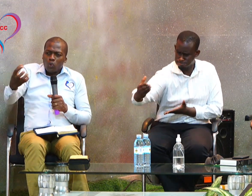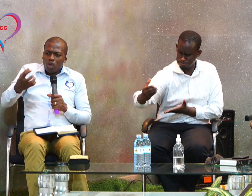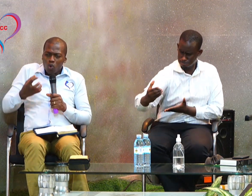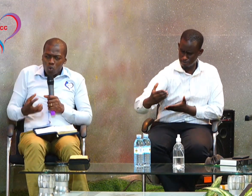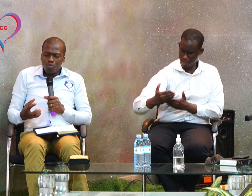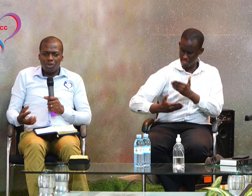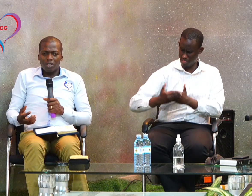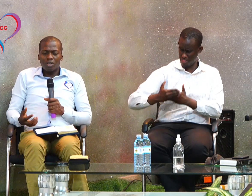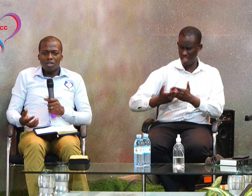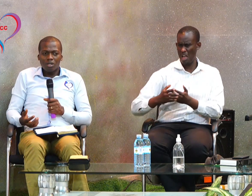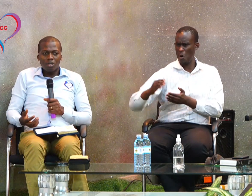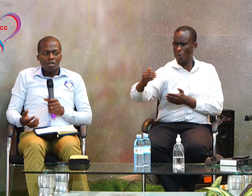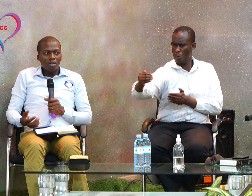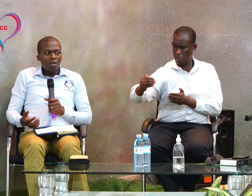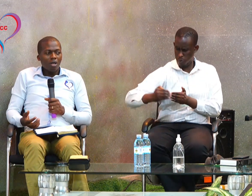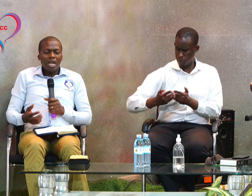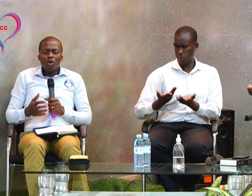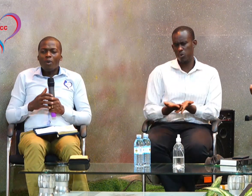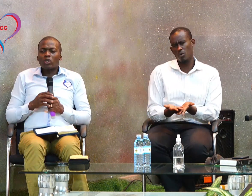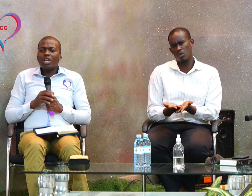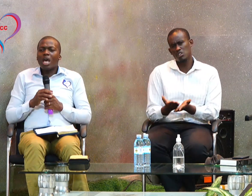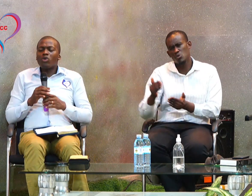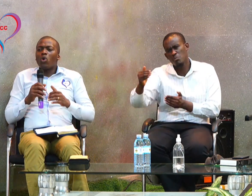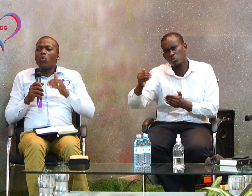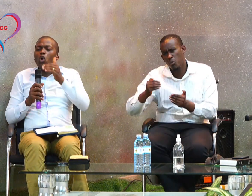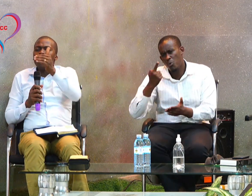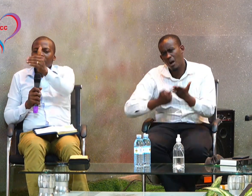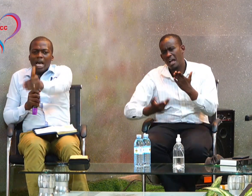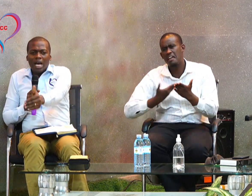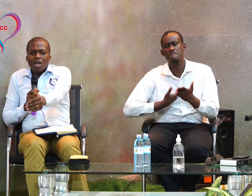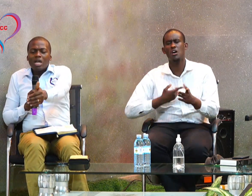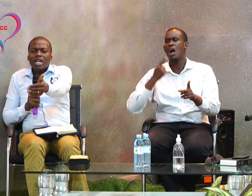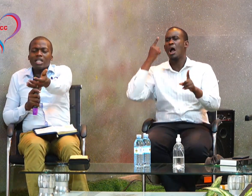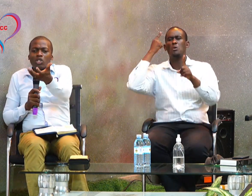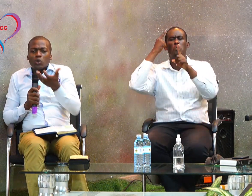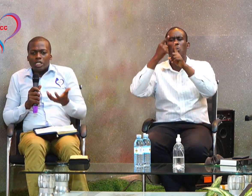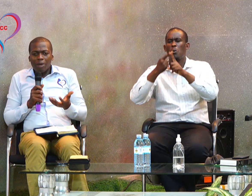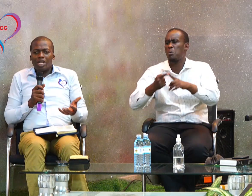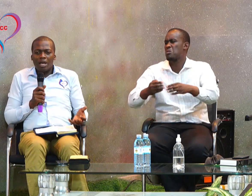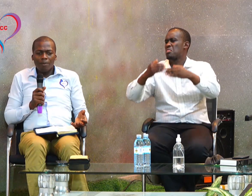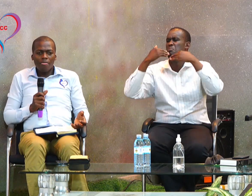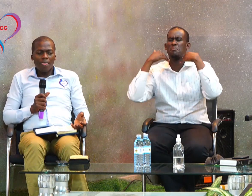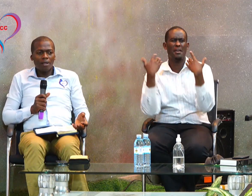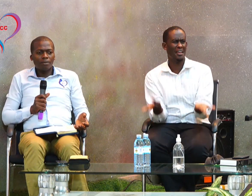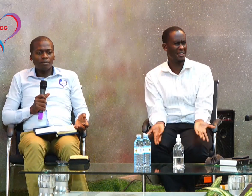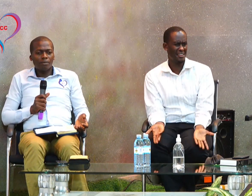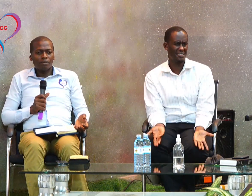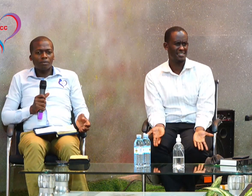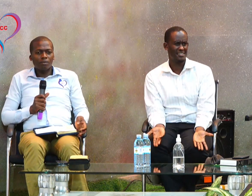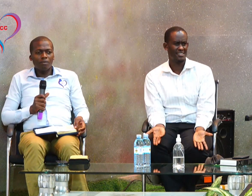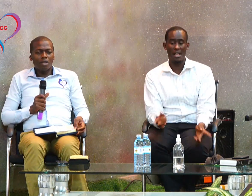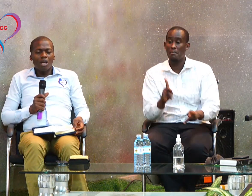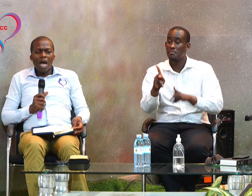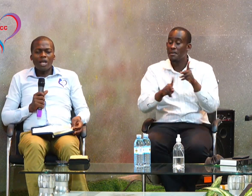what are you pulling if you don't have goals? Really? We people plan